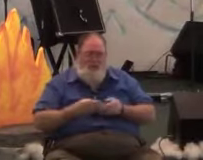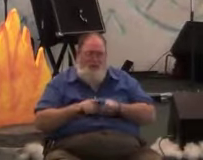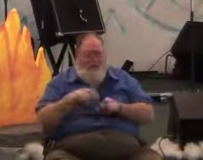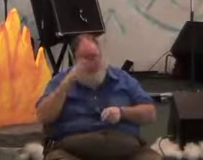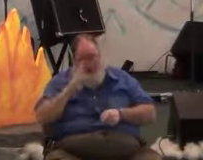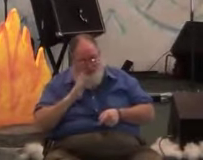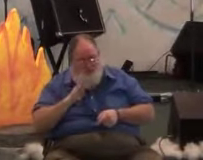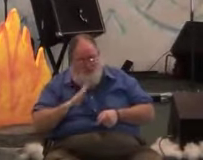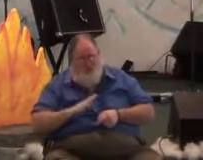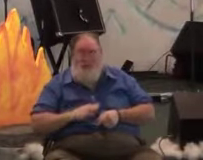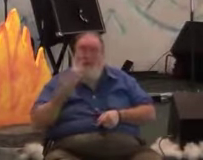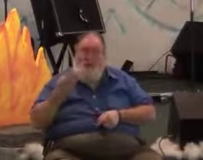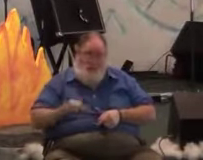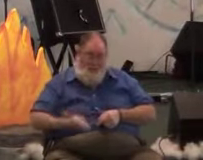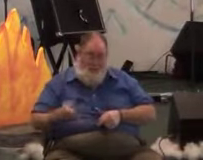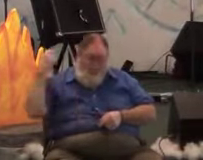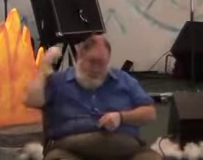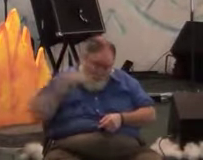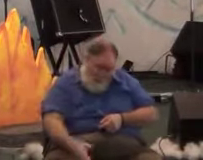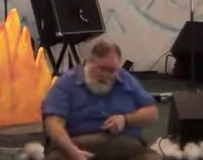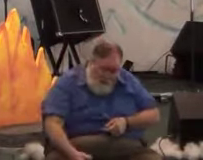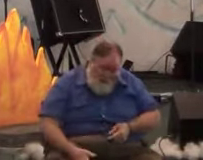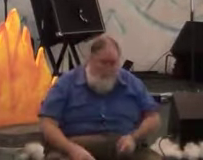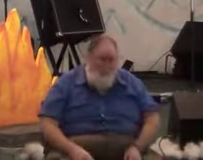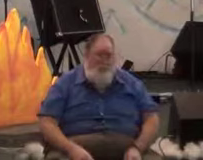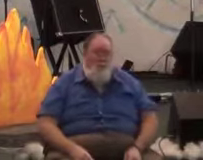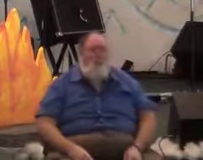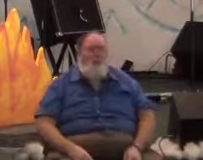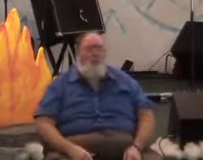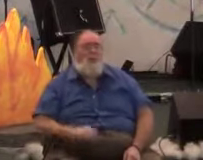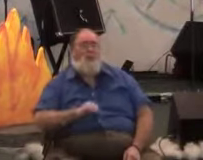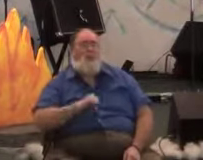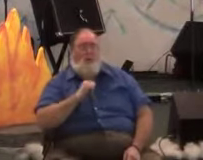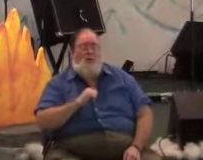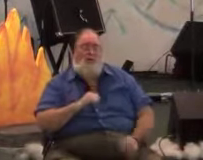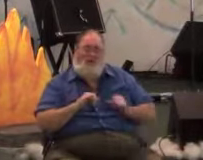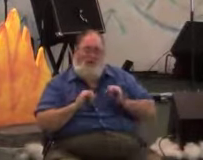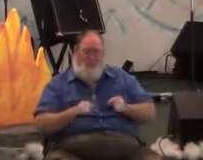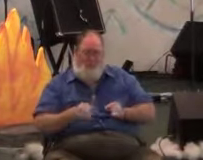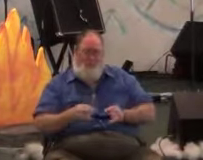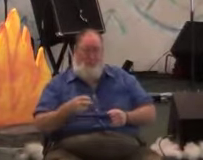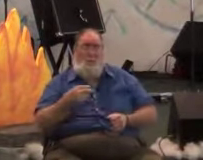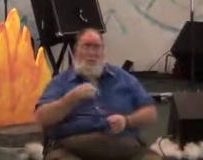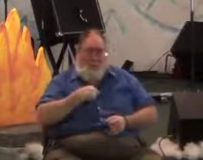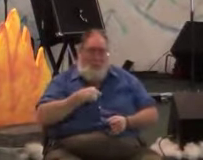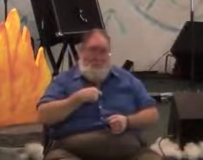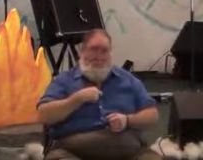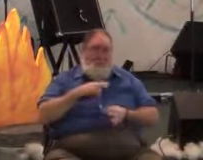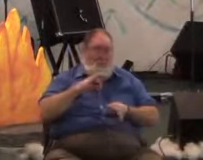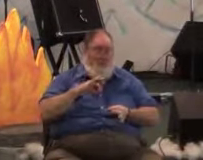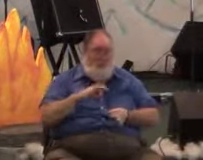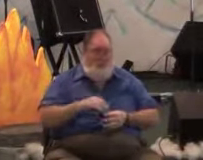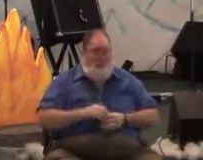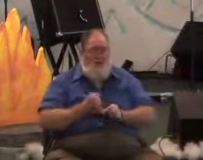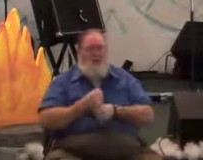Joyce Meyer says, pride is an independent, me-oriented spirit. It